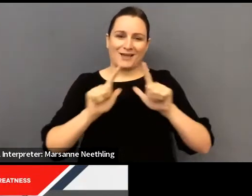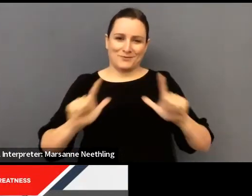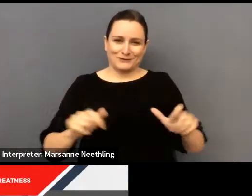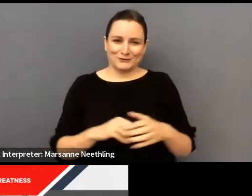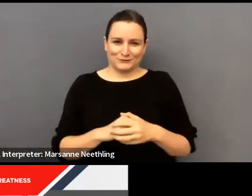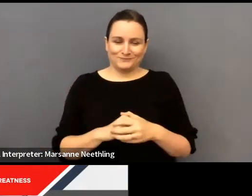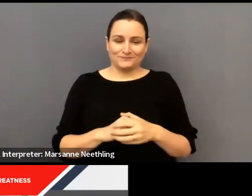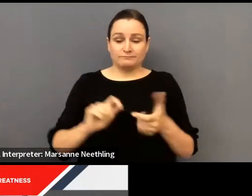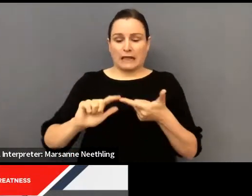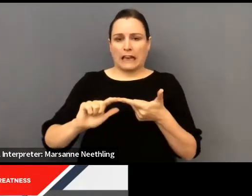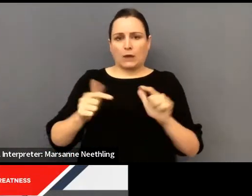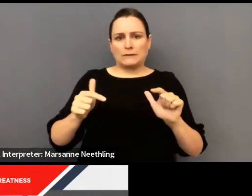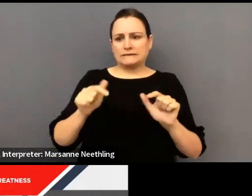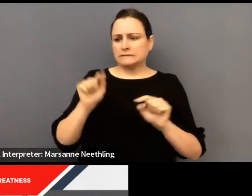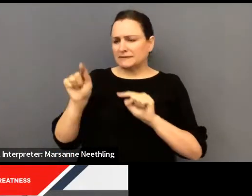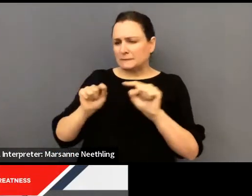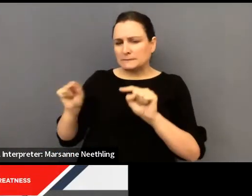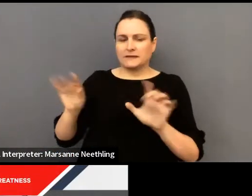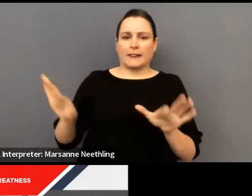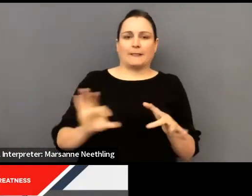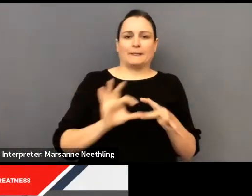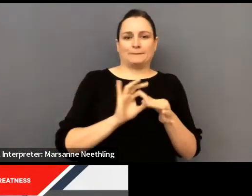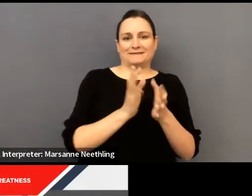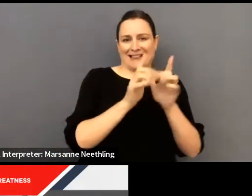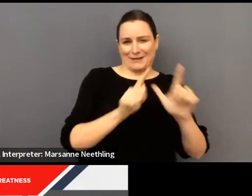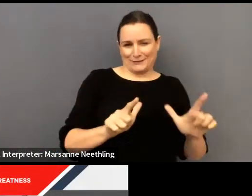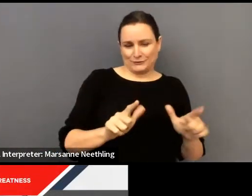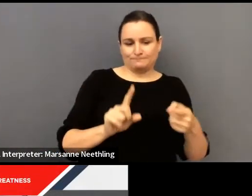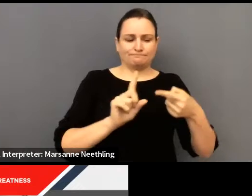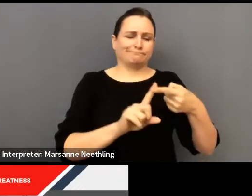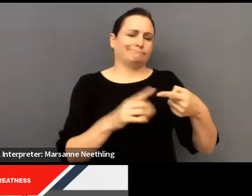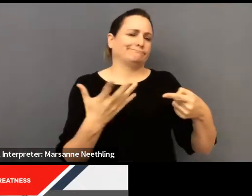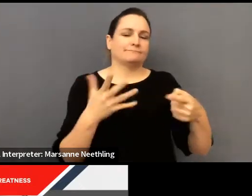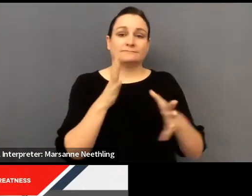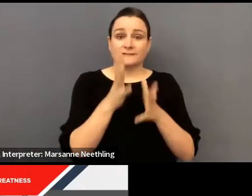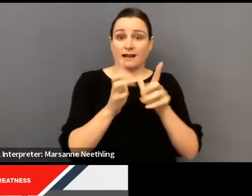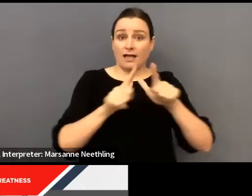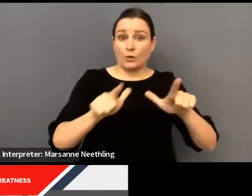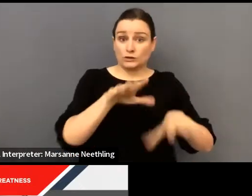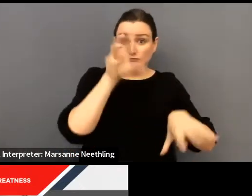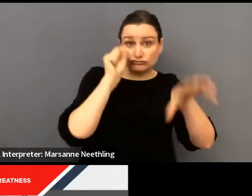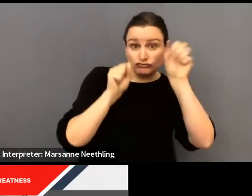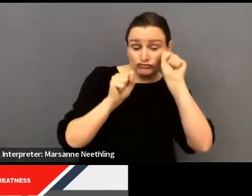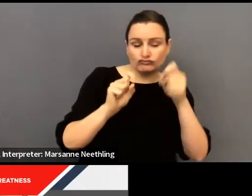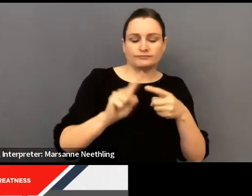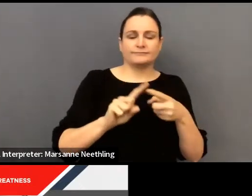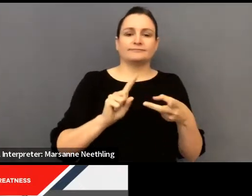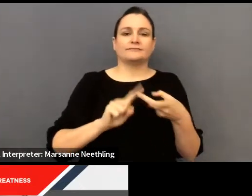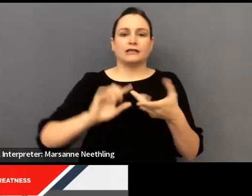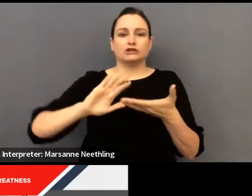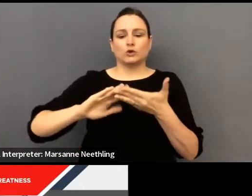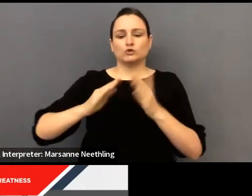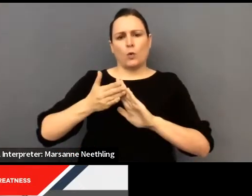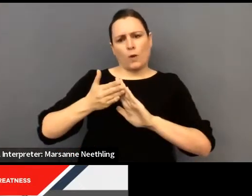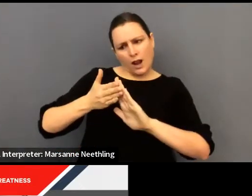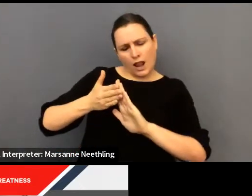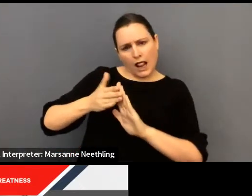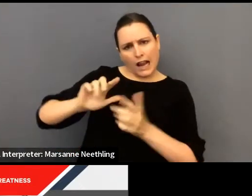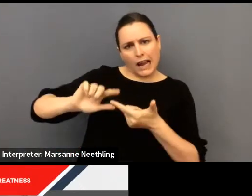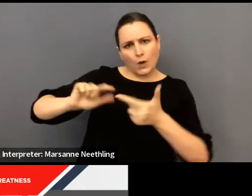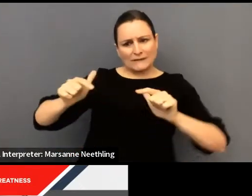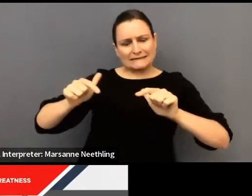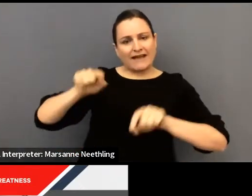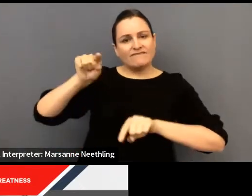linguistic-related topics, such as sign language acquisition and socio-linguistic variations. She